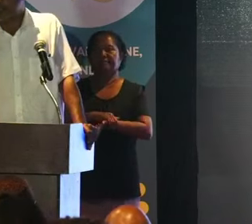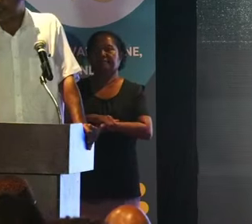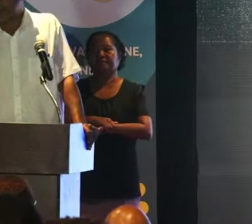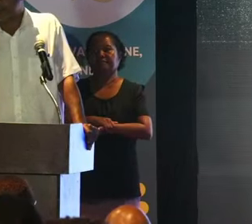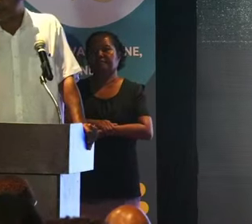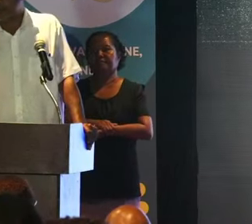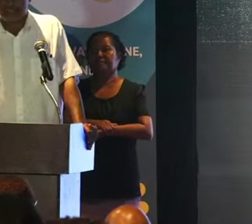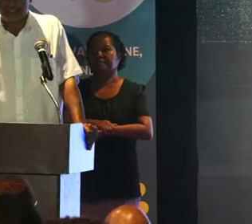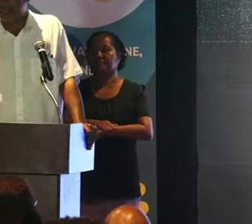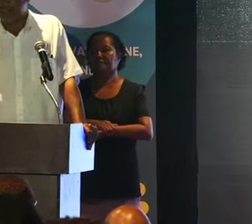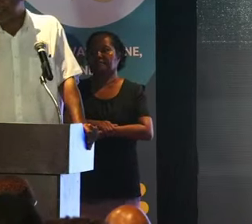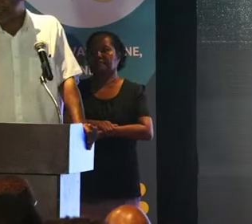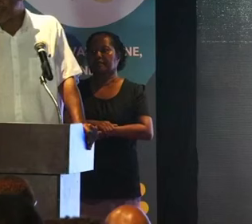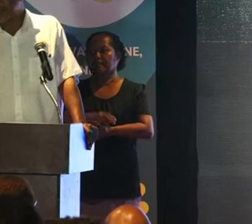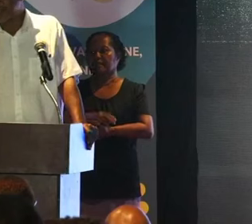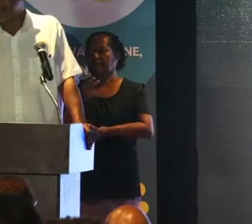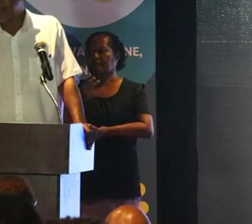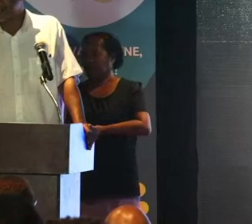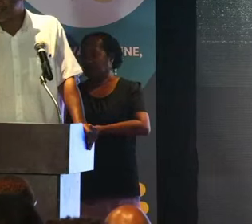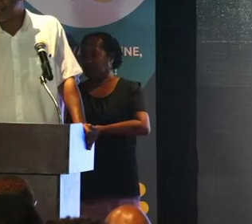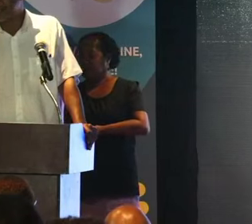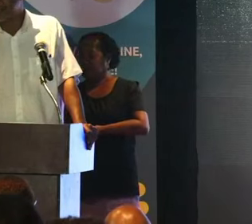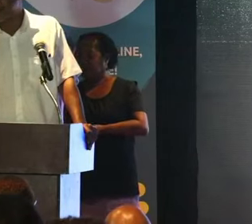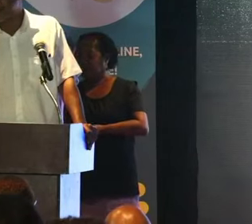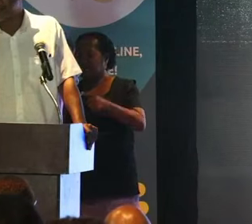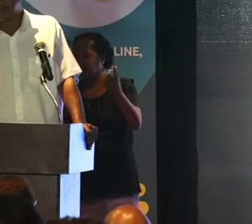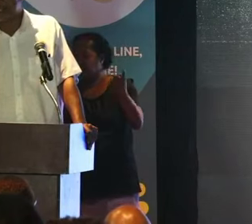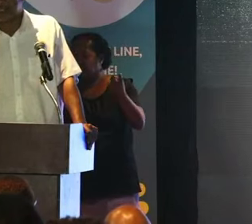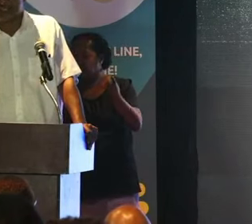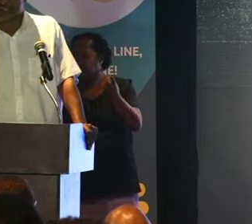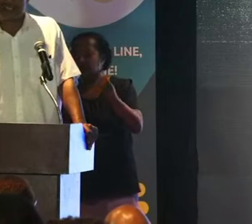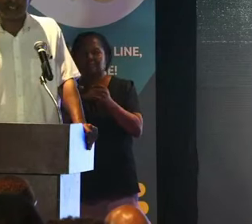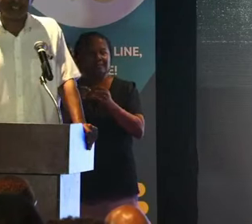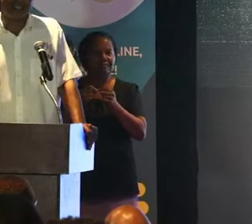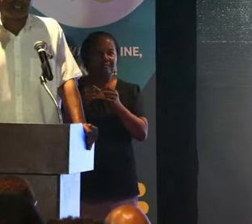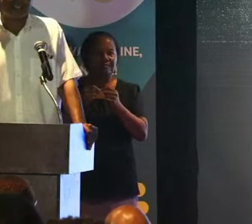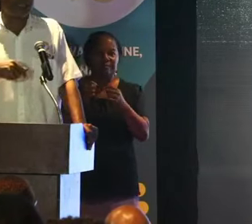Because I'm seeing a B business catering.